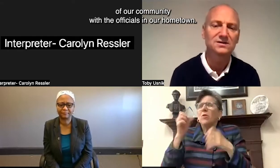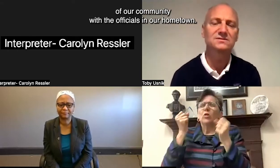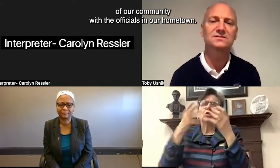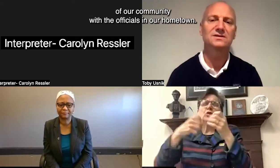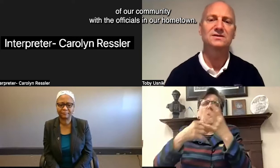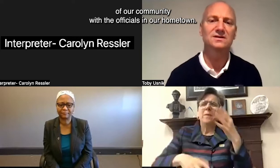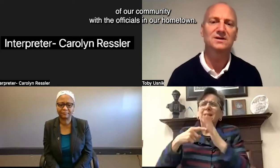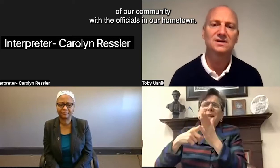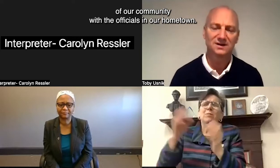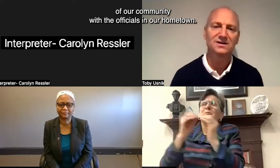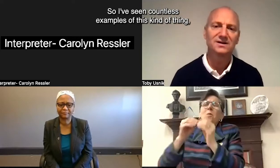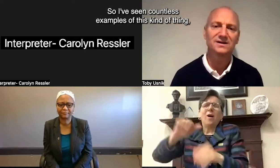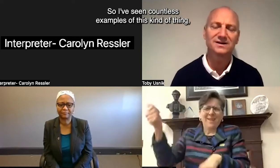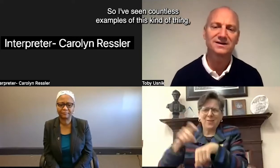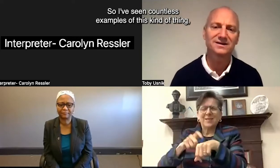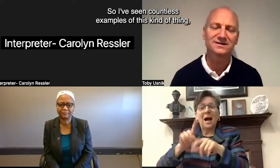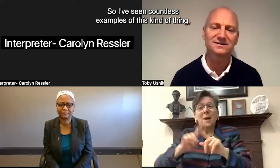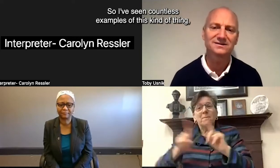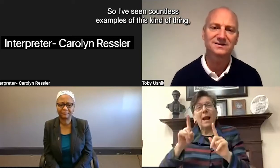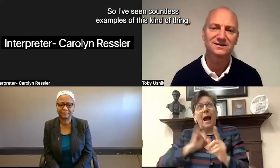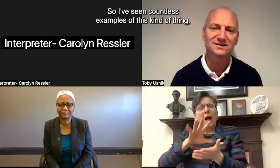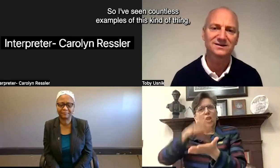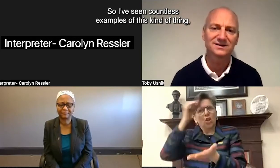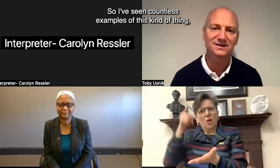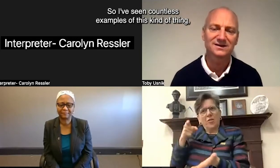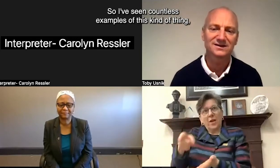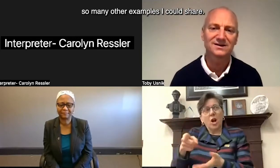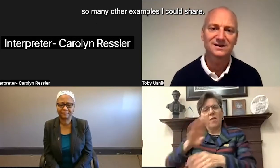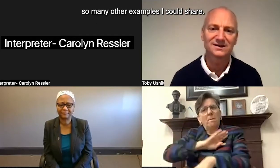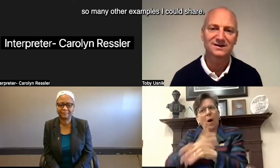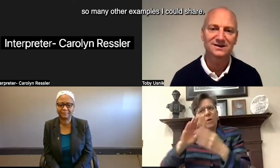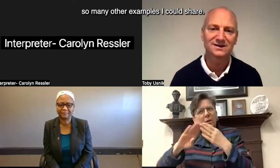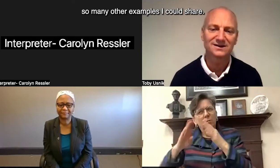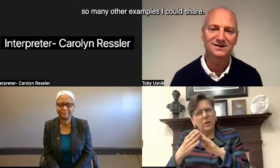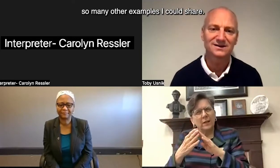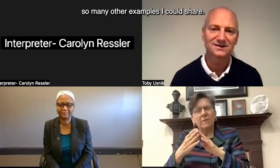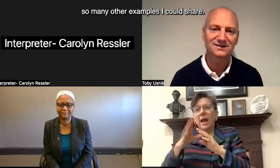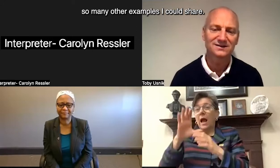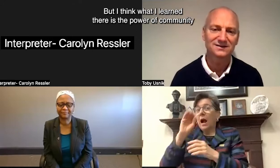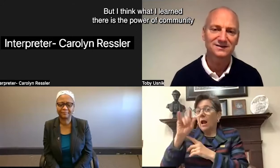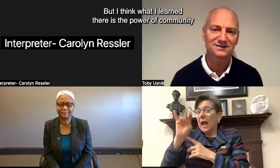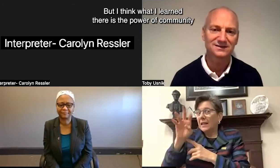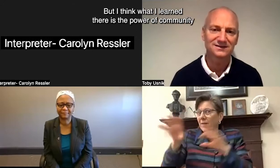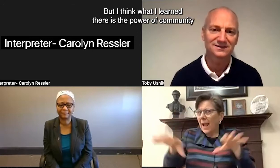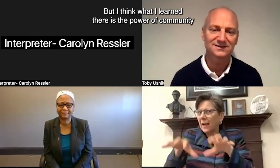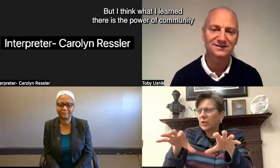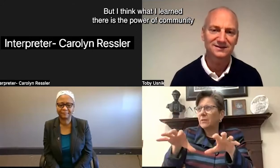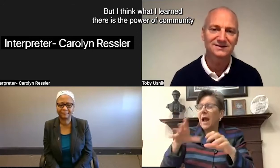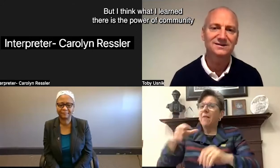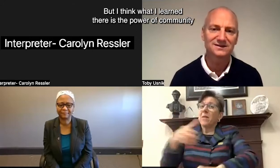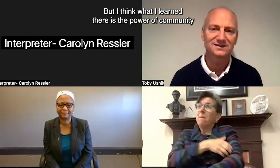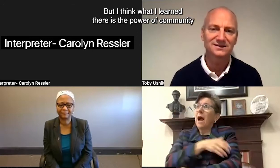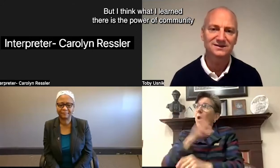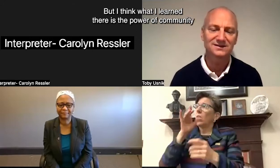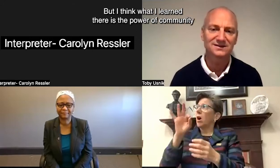So I've seen countless examples of this kind of thing. So many other examples I could share. But I think what I learned there is the power of community,